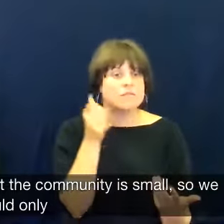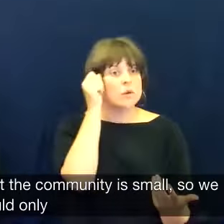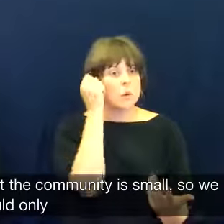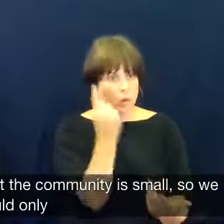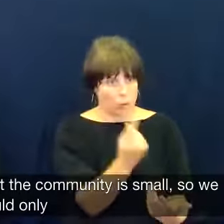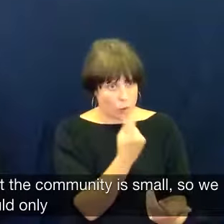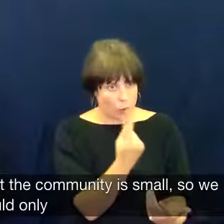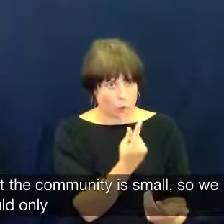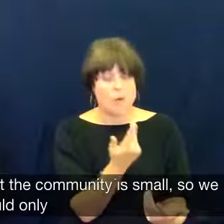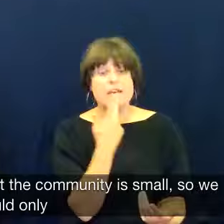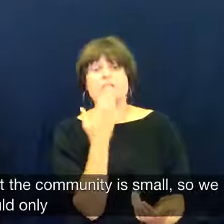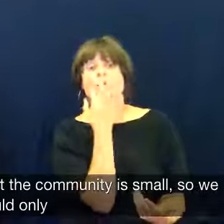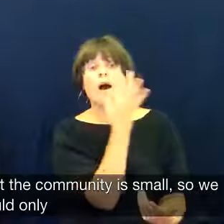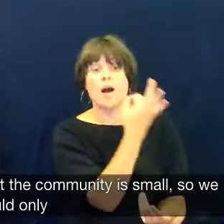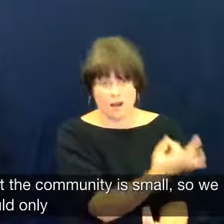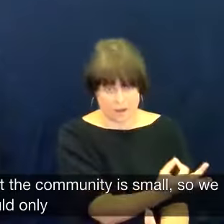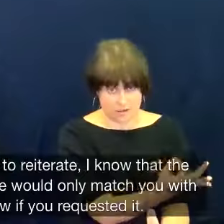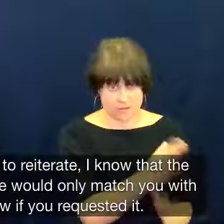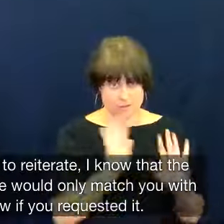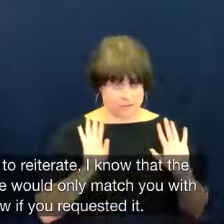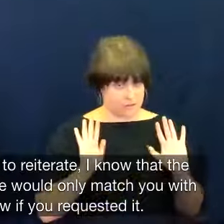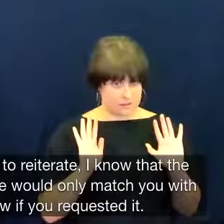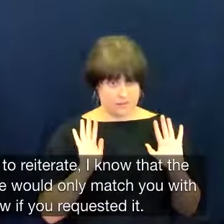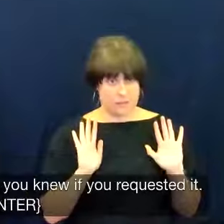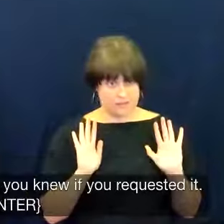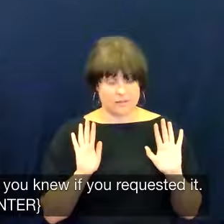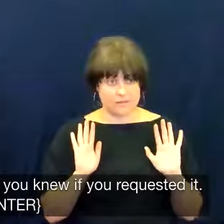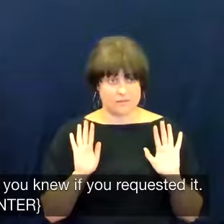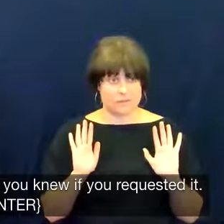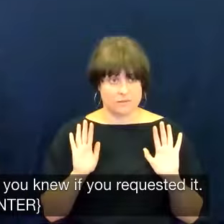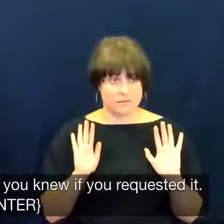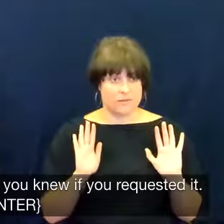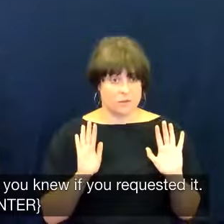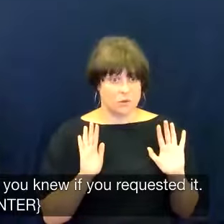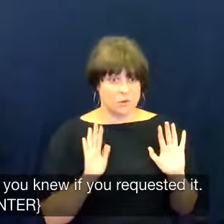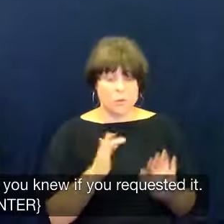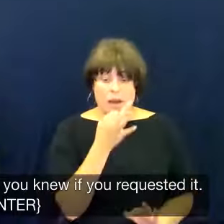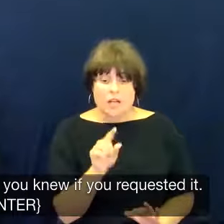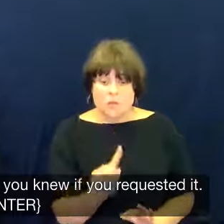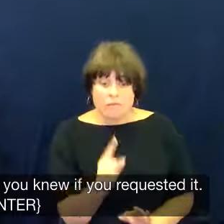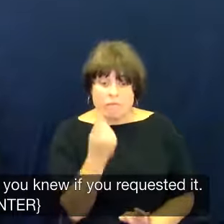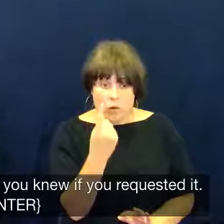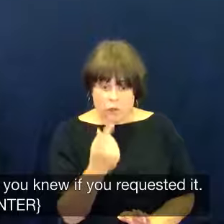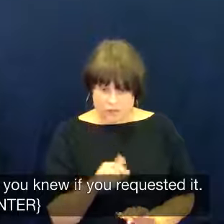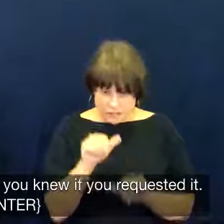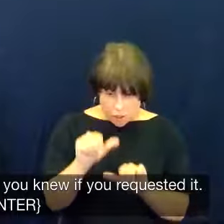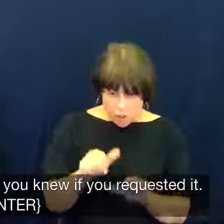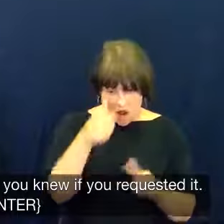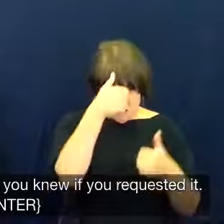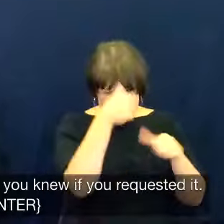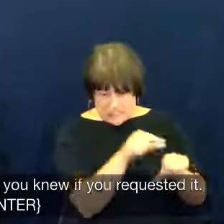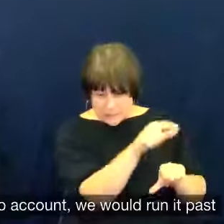if you requested it, and we would certainly take into account. We would run it all past you first before matching anybody